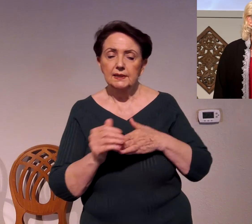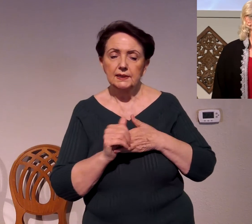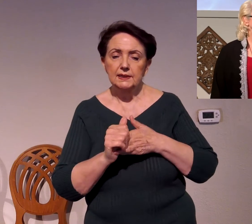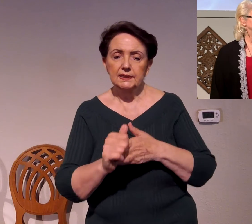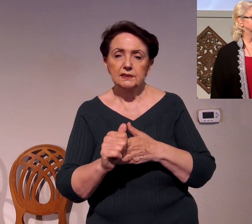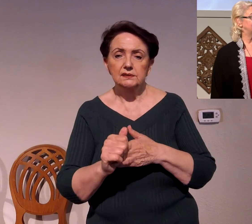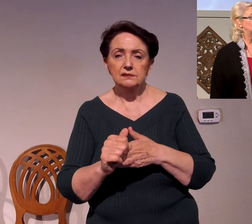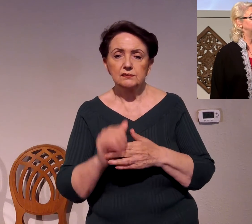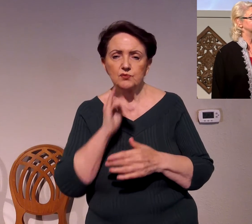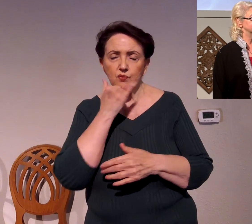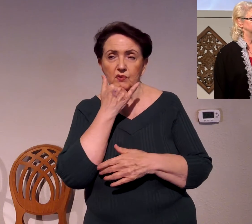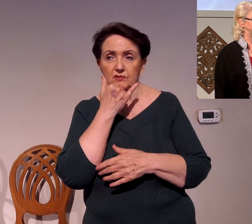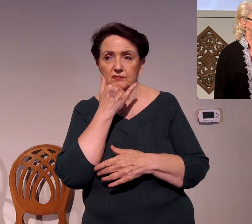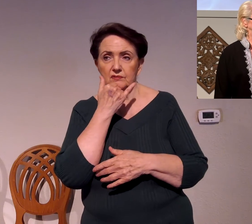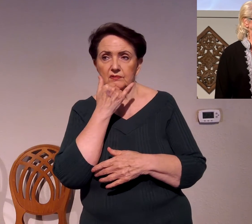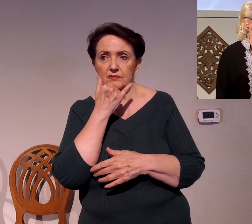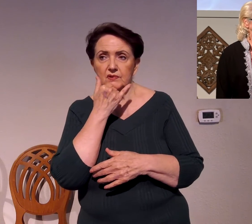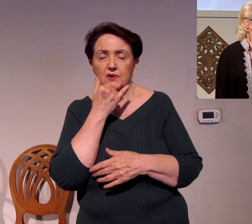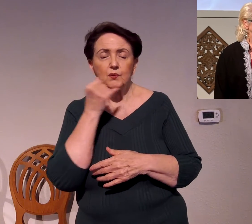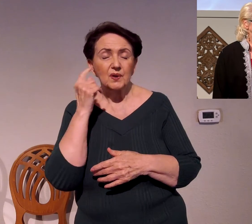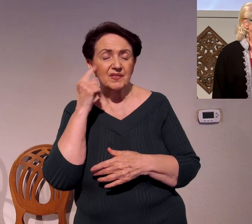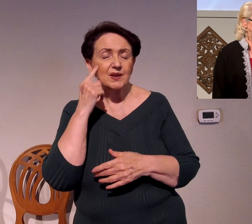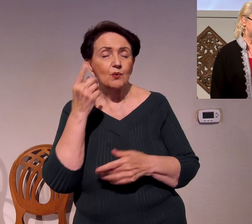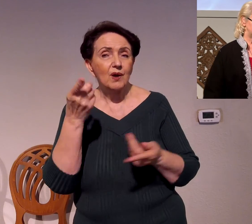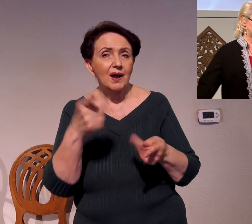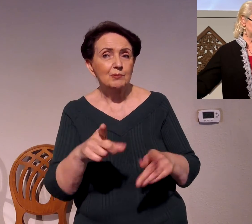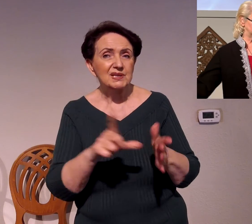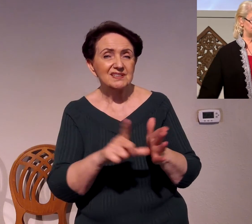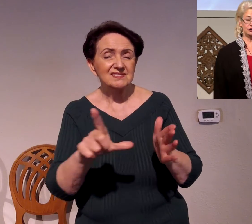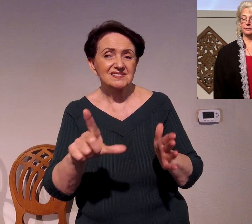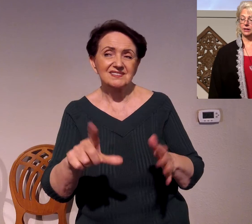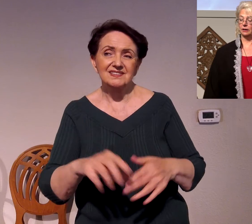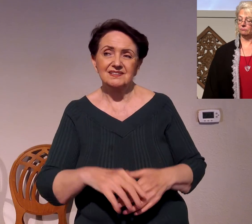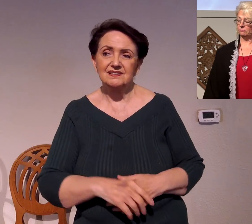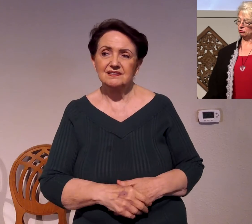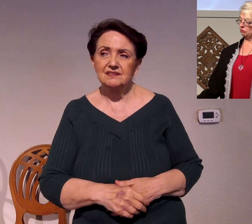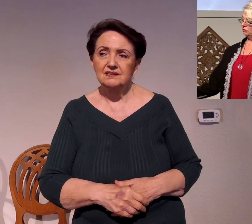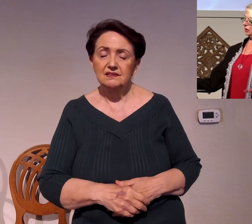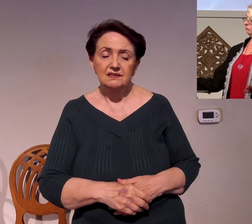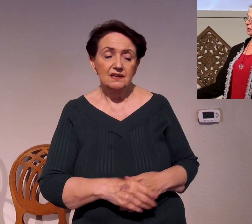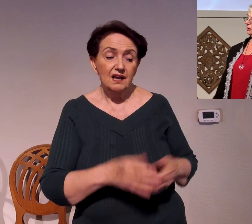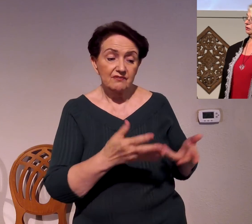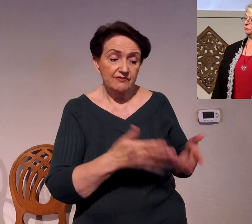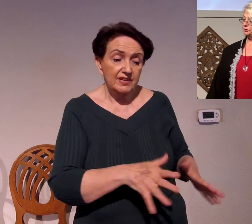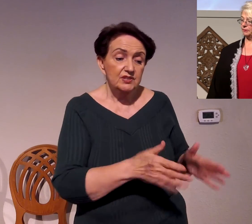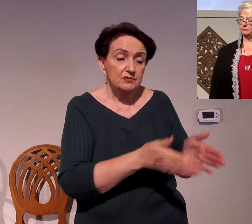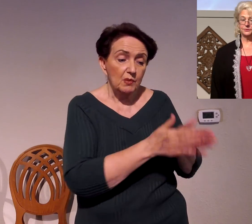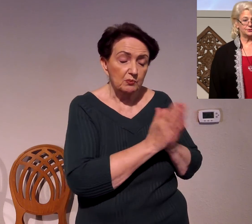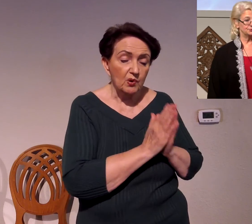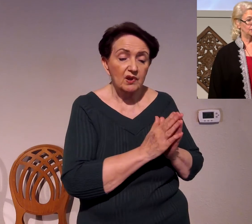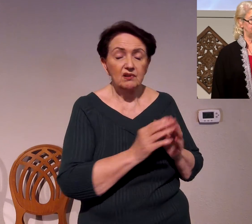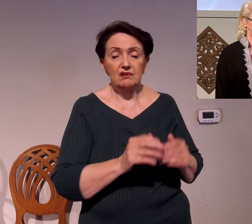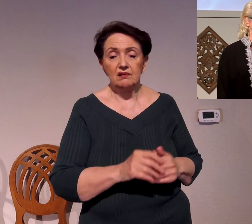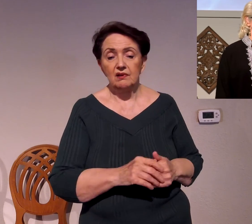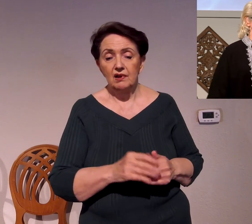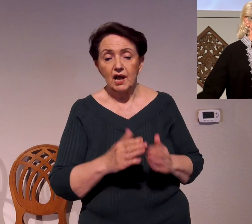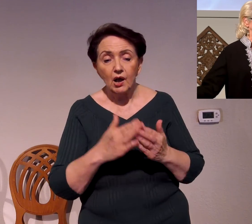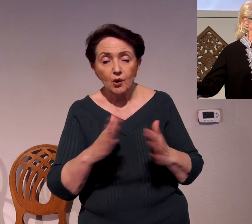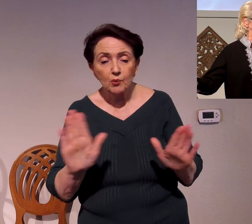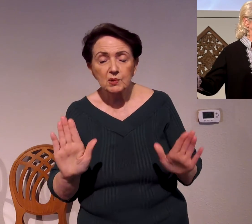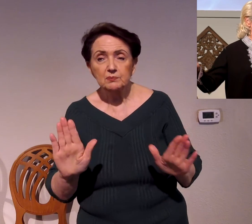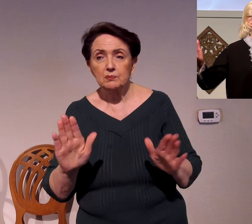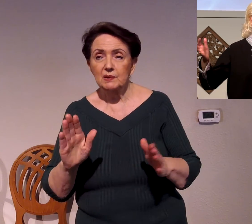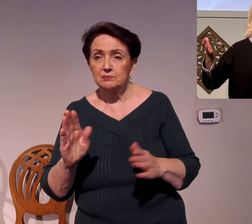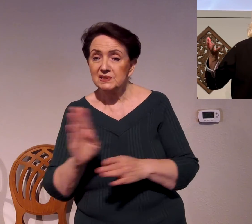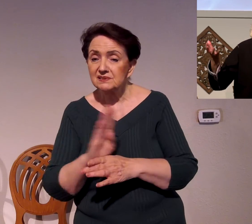astray because we think it's going to happen instantly. Well, I did my spiritual mind treatment and I opened my business. Why am I not a